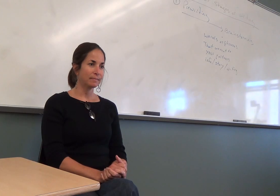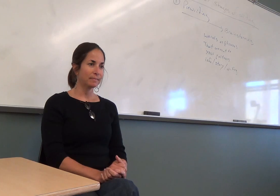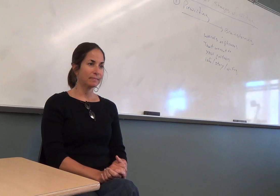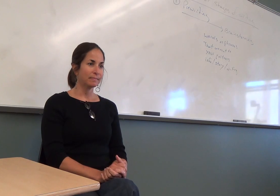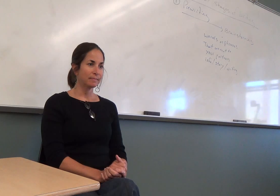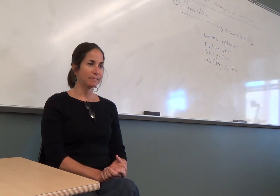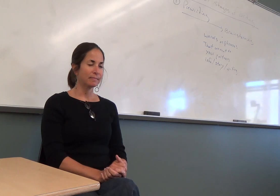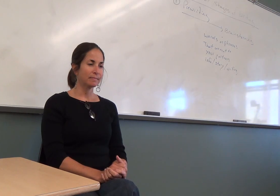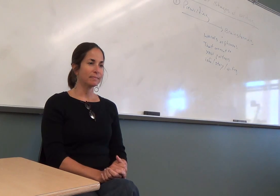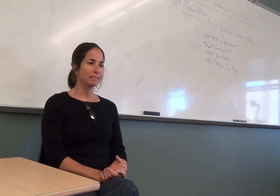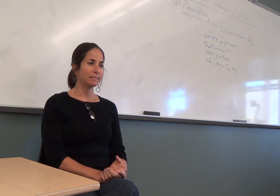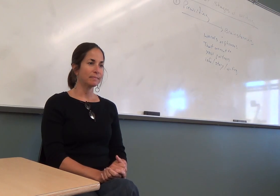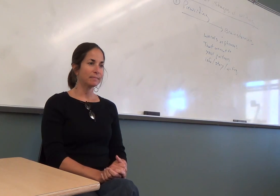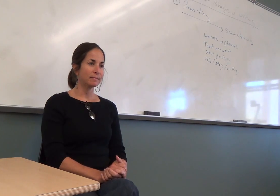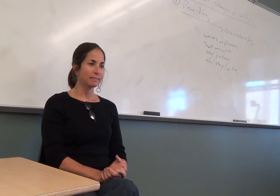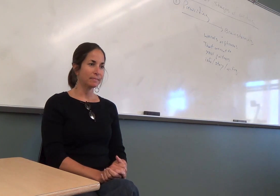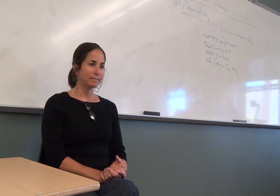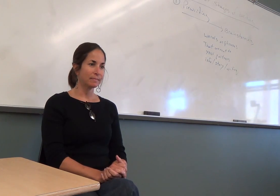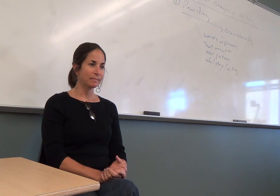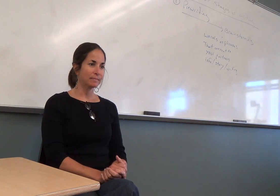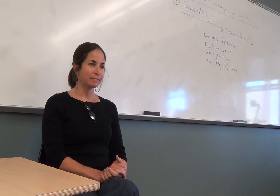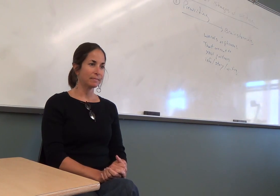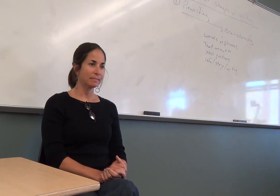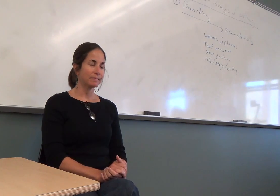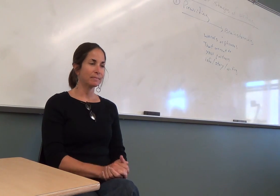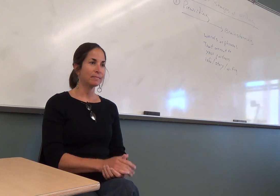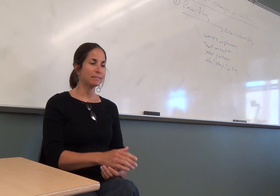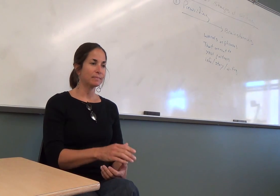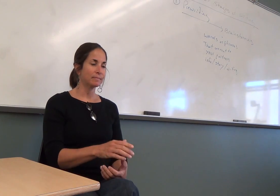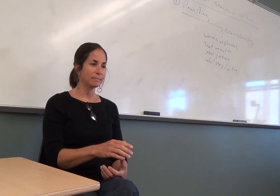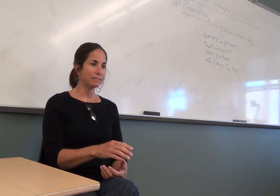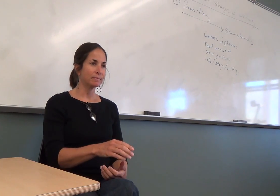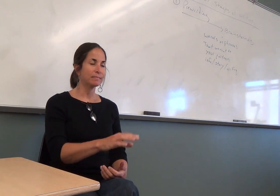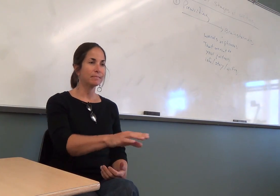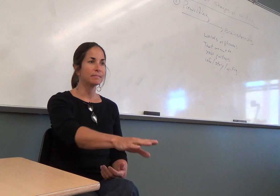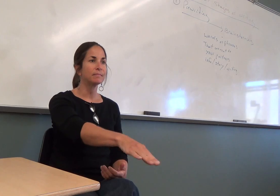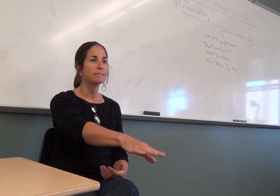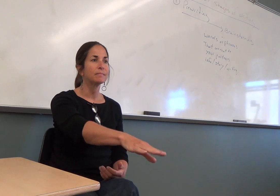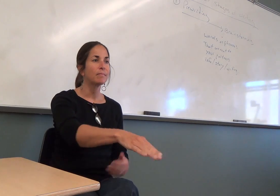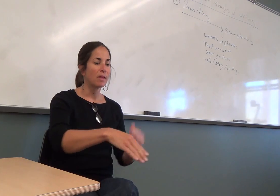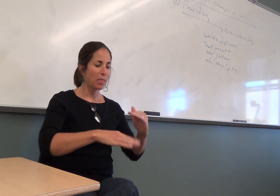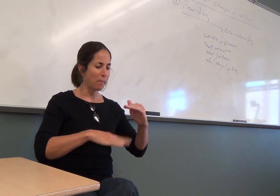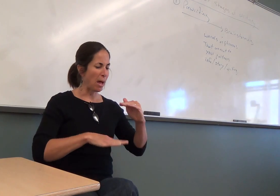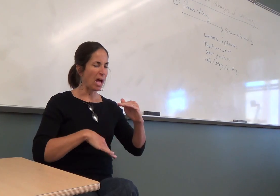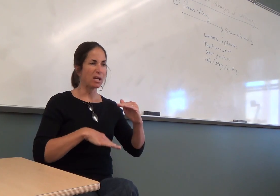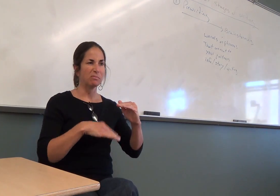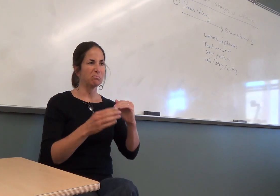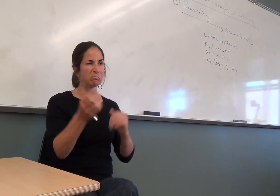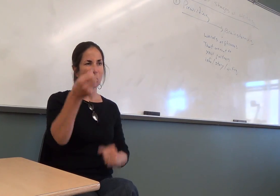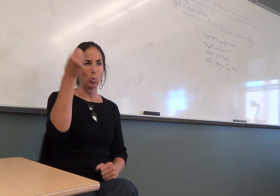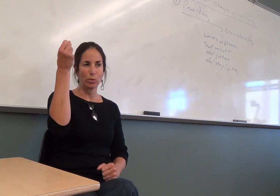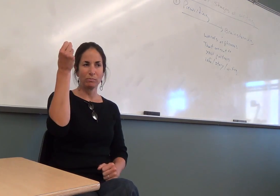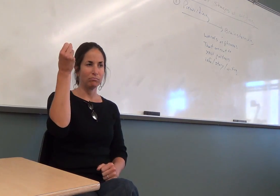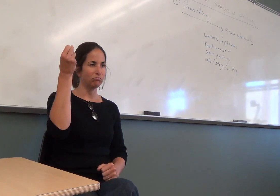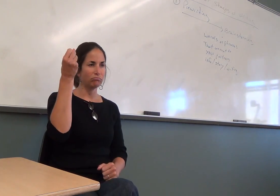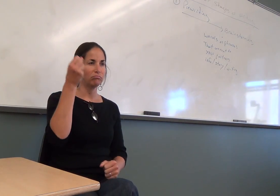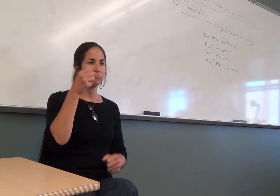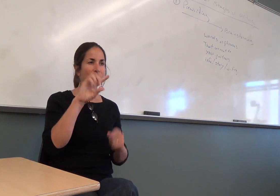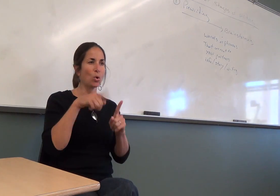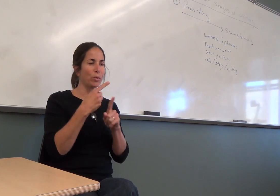Just the top of the piece of paper. Try not to work on the bottom of the piece of paper just yet. Keep that bottom of the piece of paper. We're not doing the